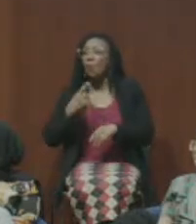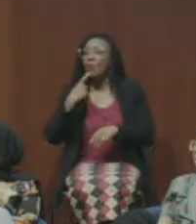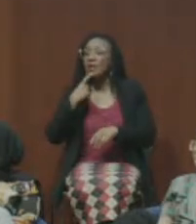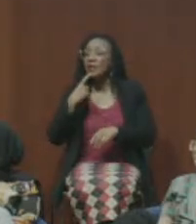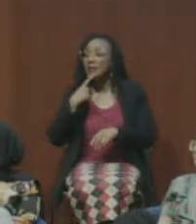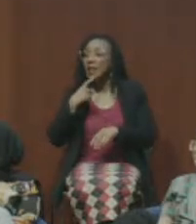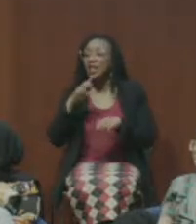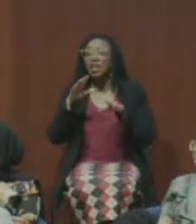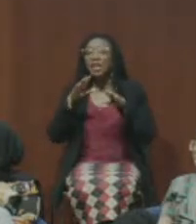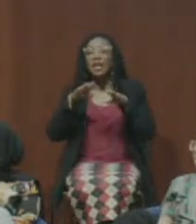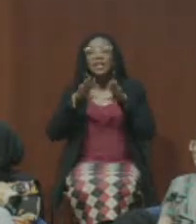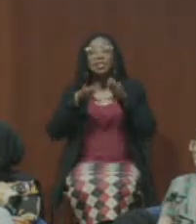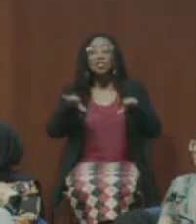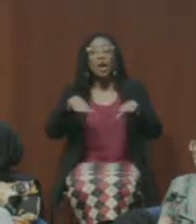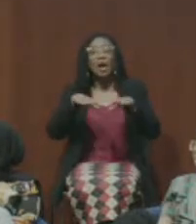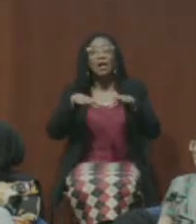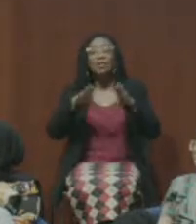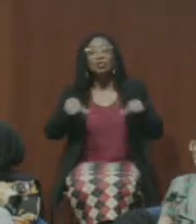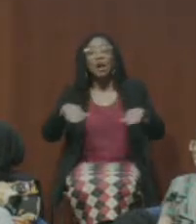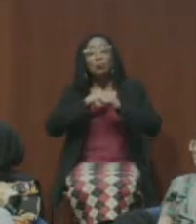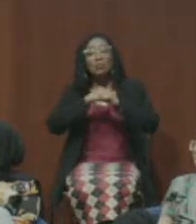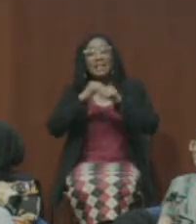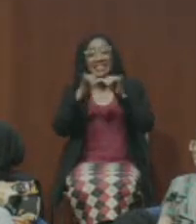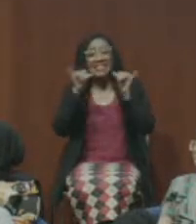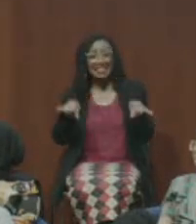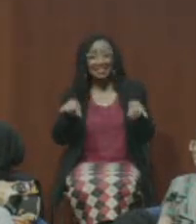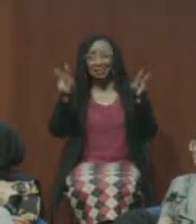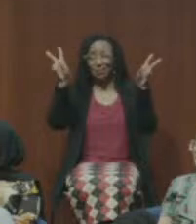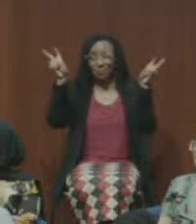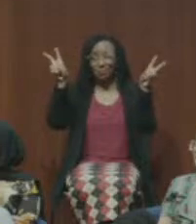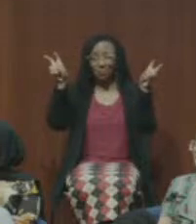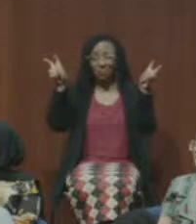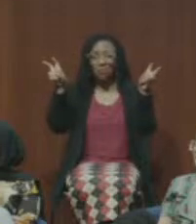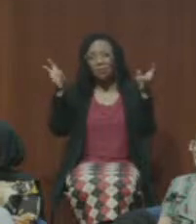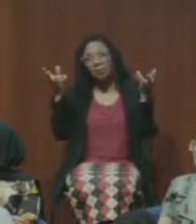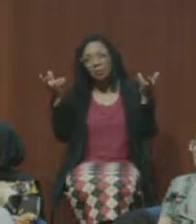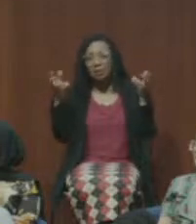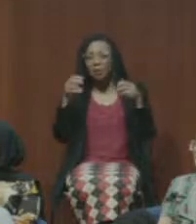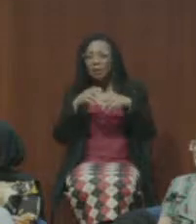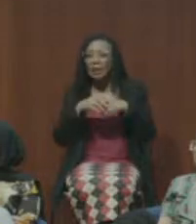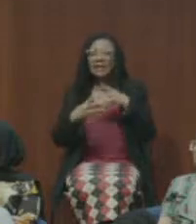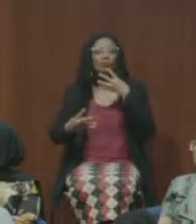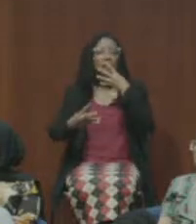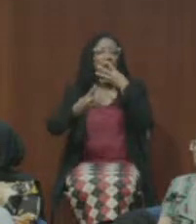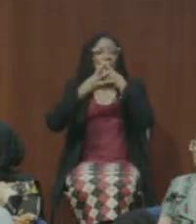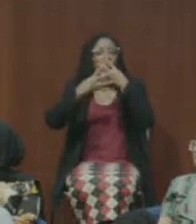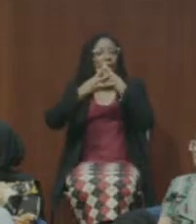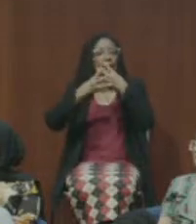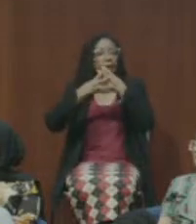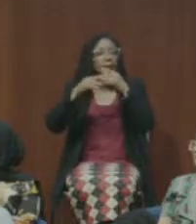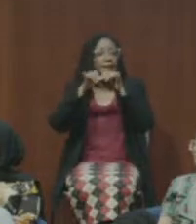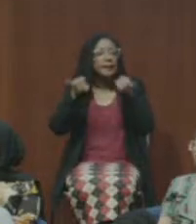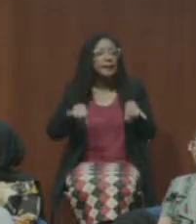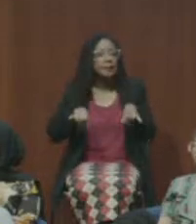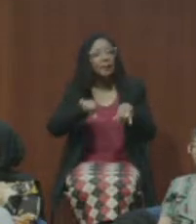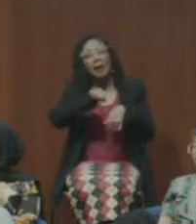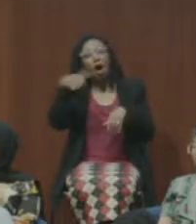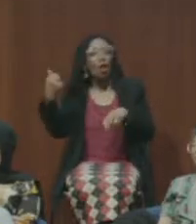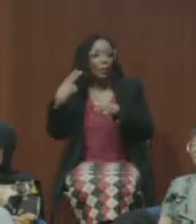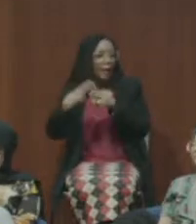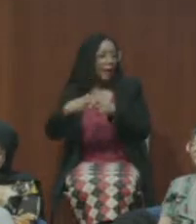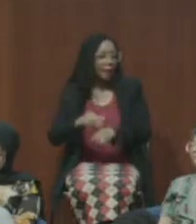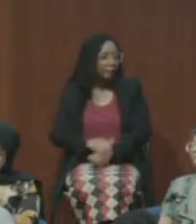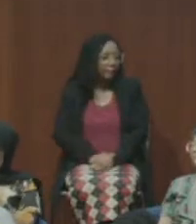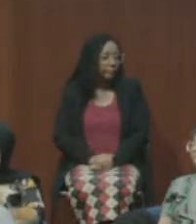the child protection system, as they call it, is the prison industrial complex by a different name.